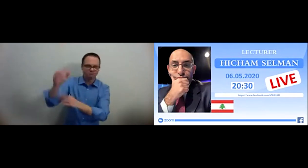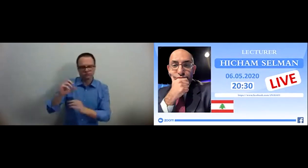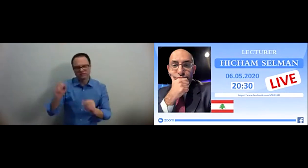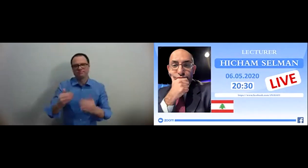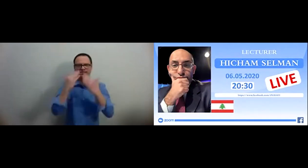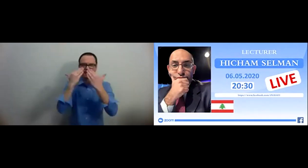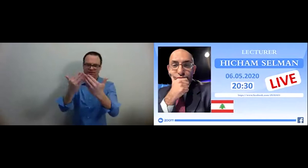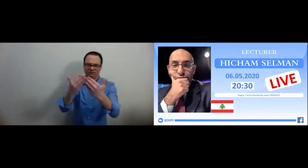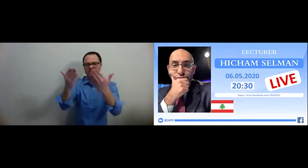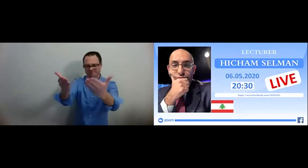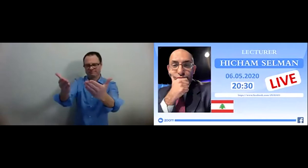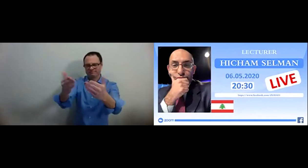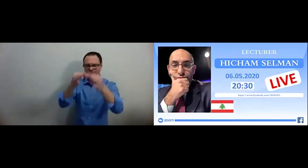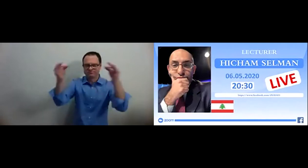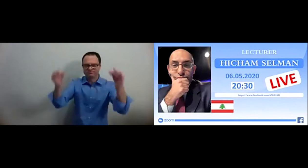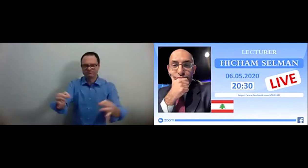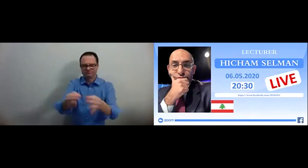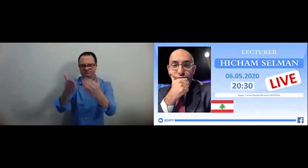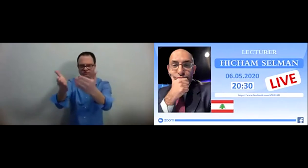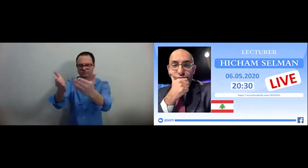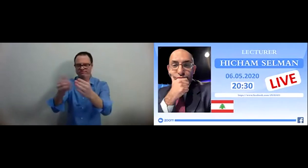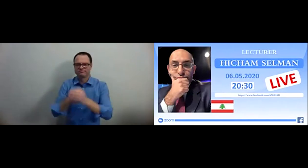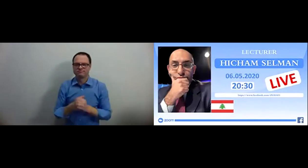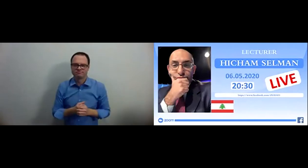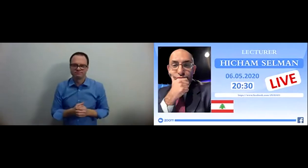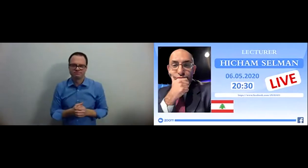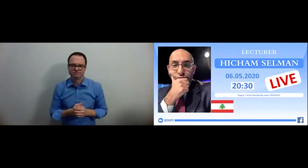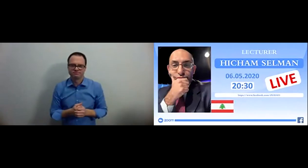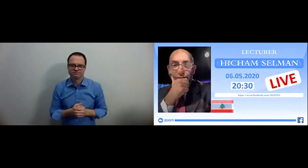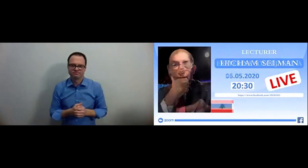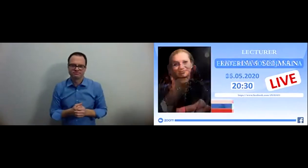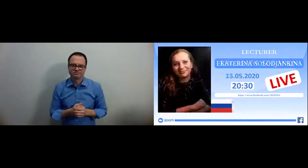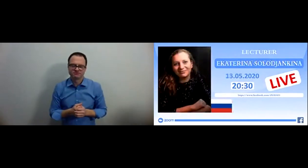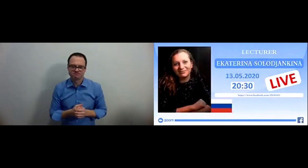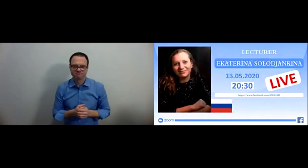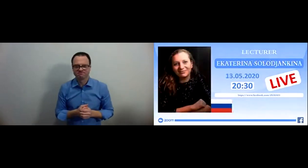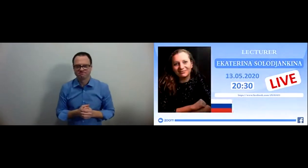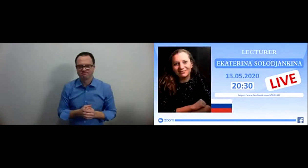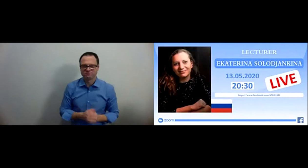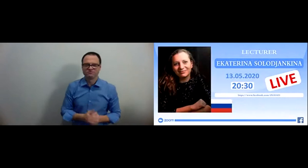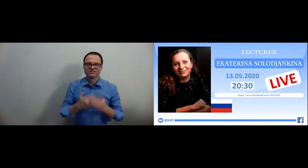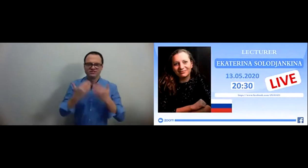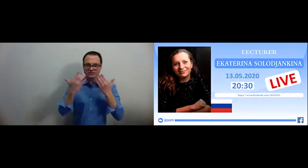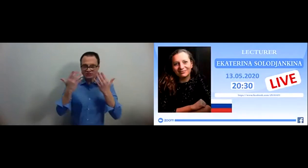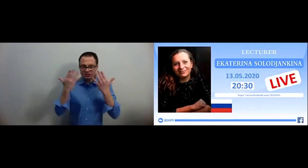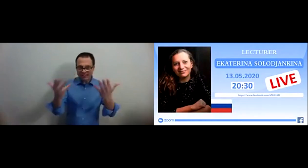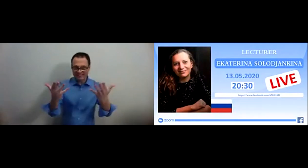Unfortunately, because of family issues, you're unable to join us tonight, but thank you so much, Hickam.